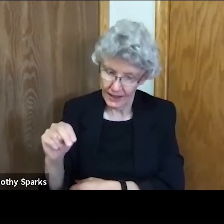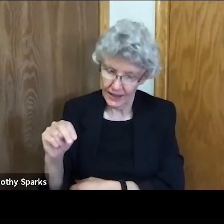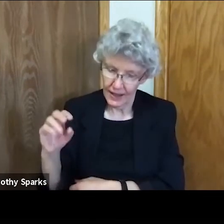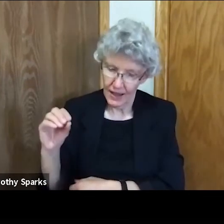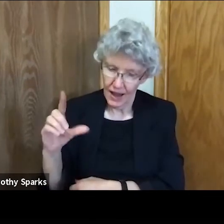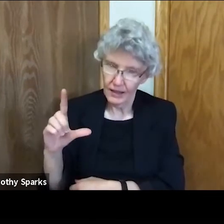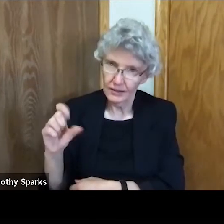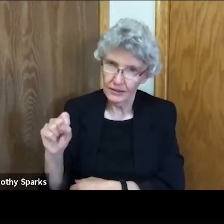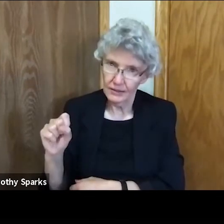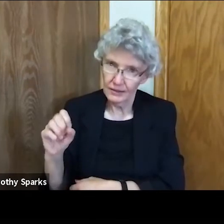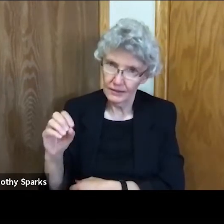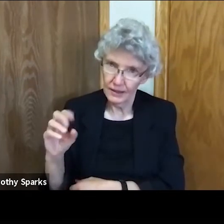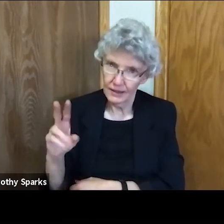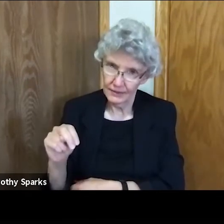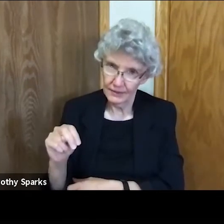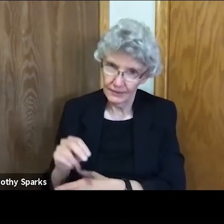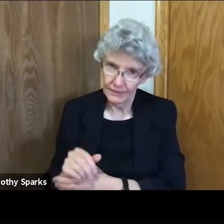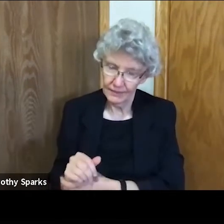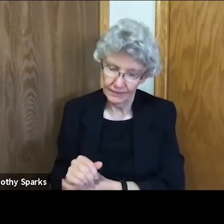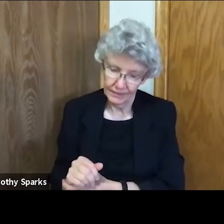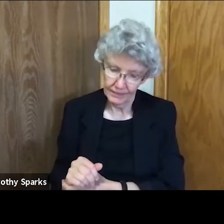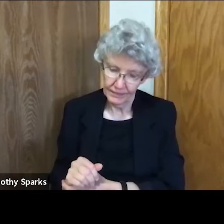Marvin Olson,